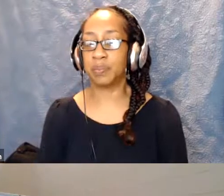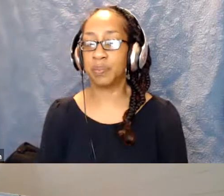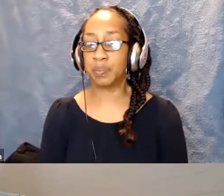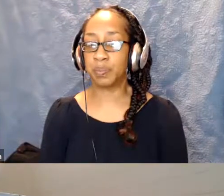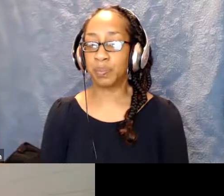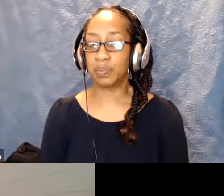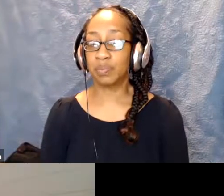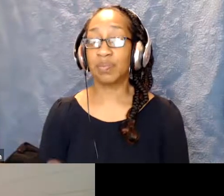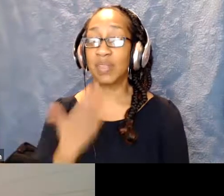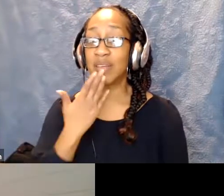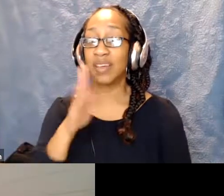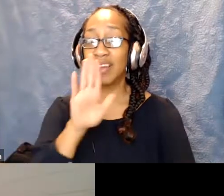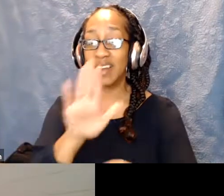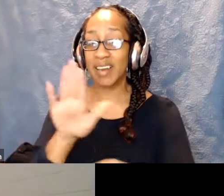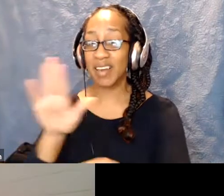Good afternoon, everyone.